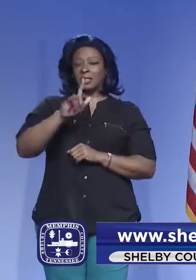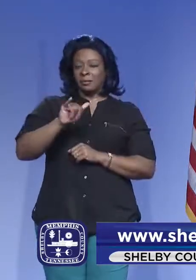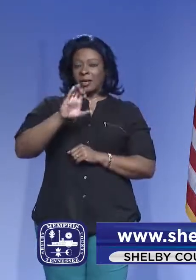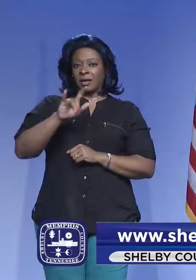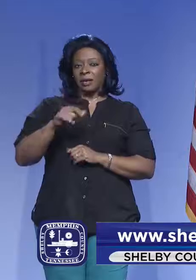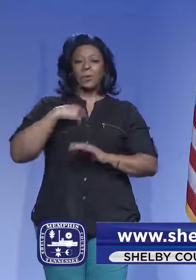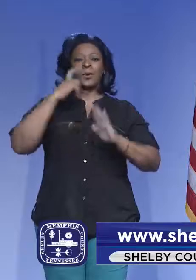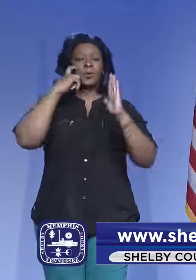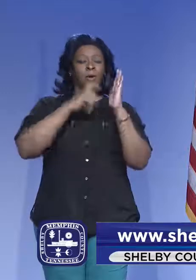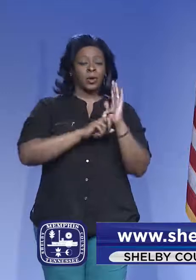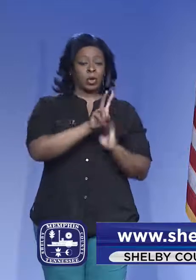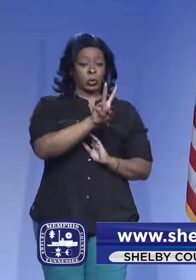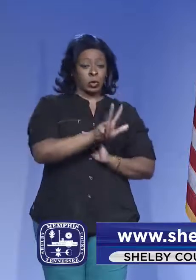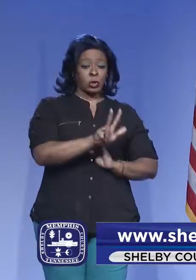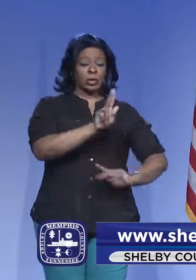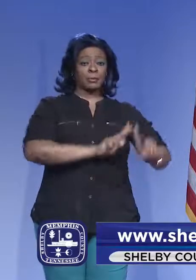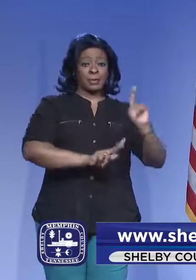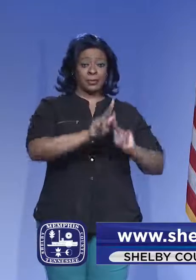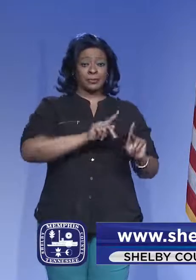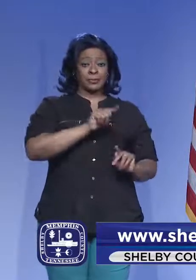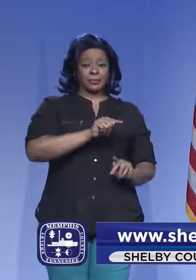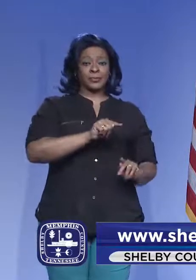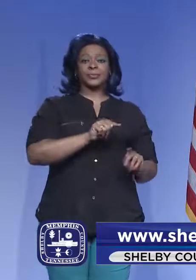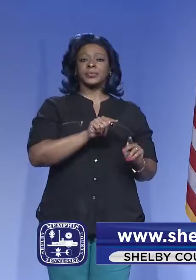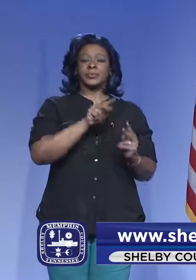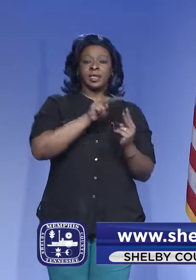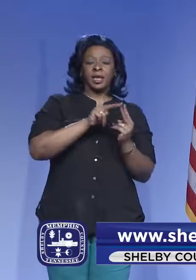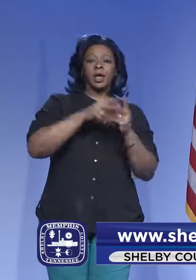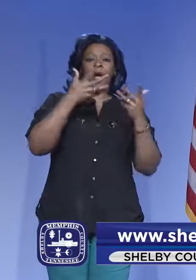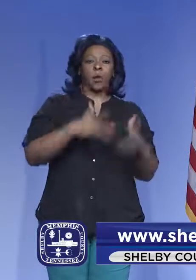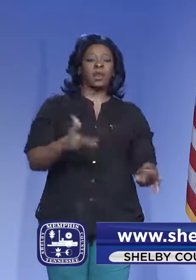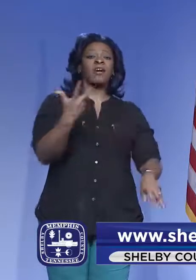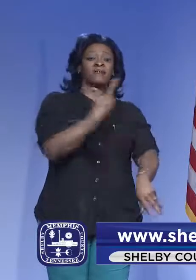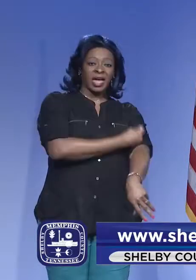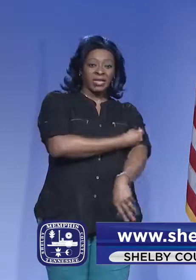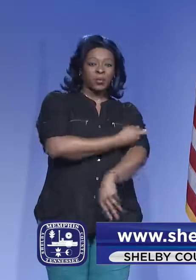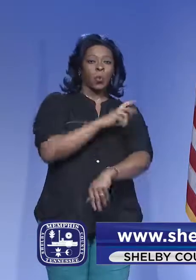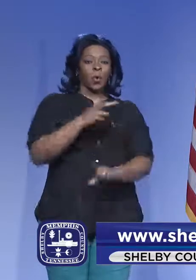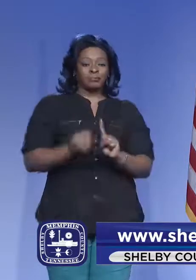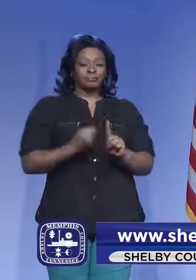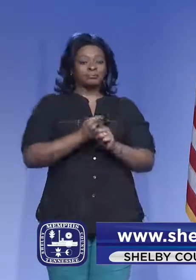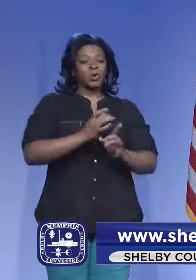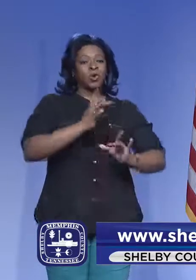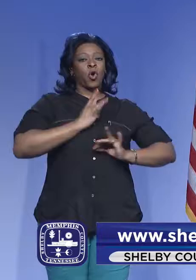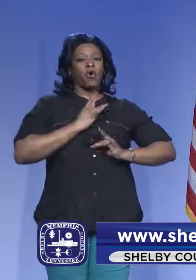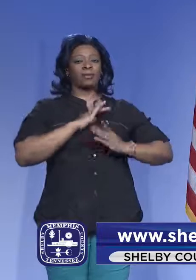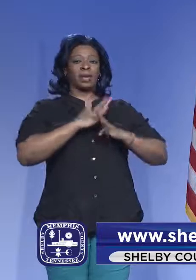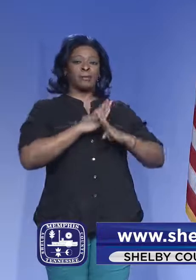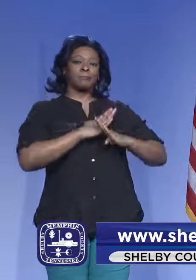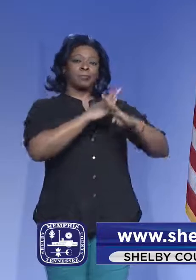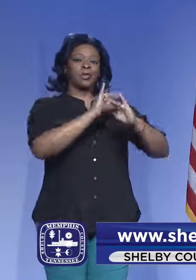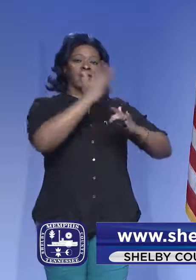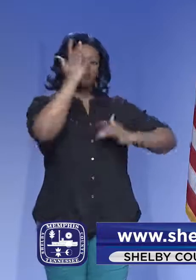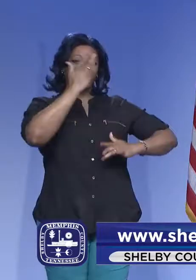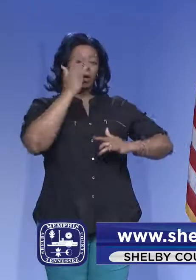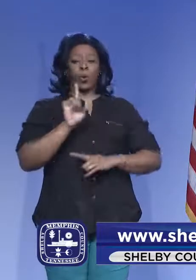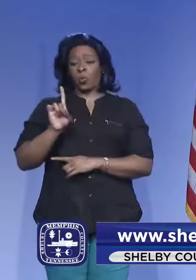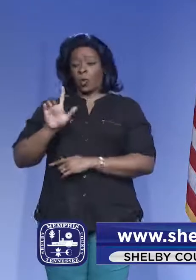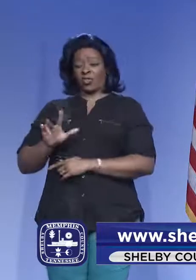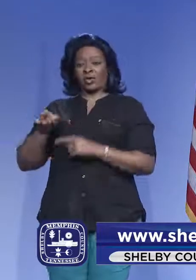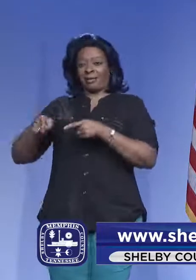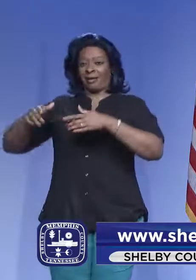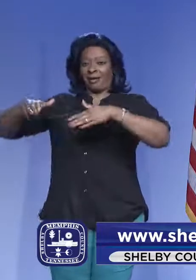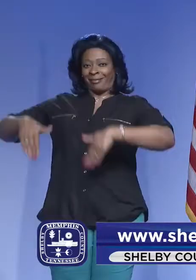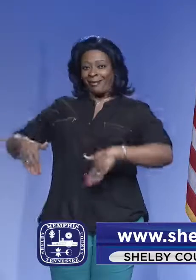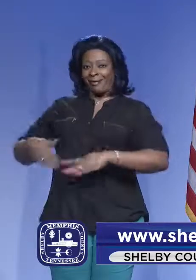we see that 2/3 of people have either been vaccinated or they've had the disease. And only about 1/3